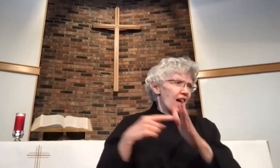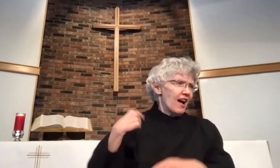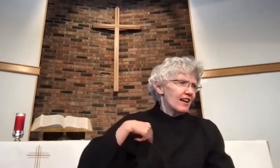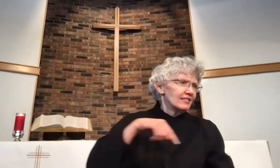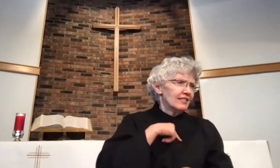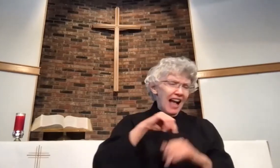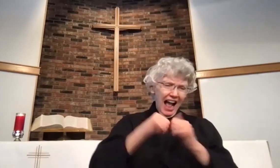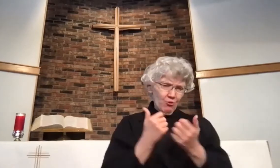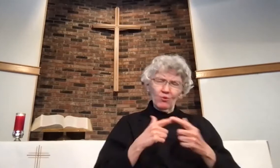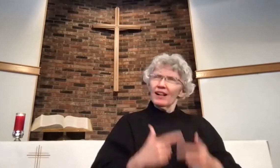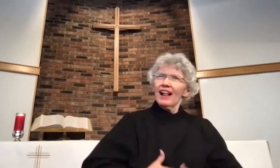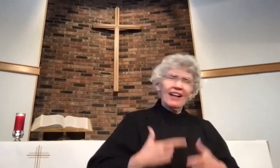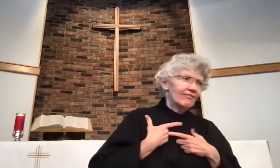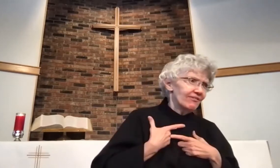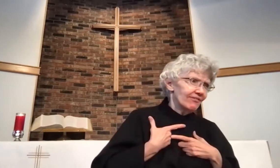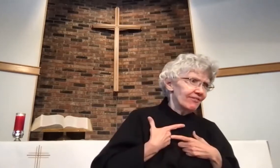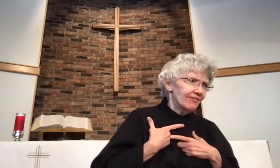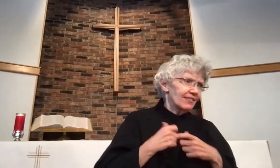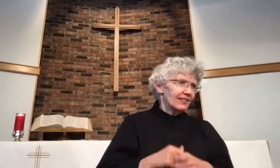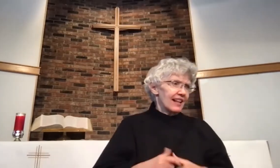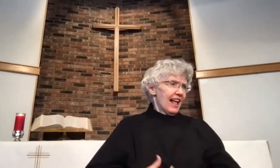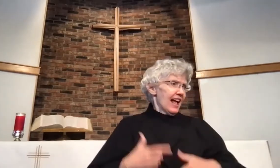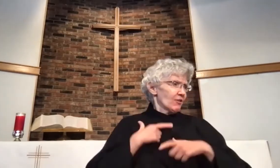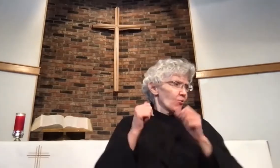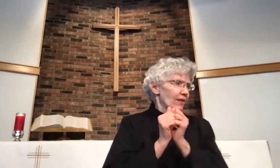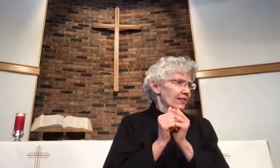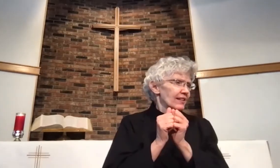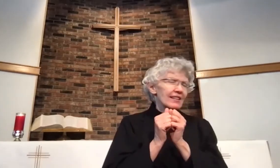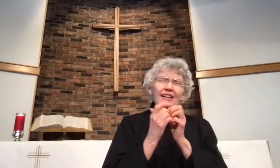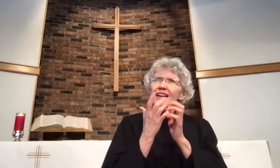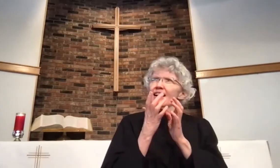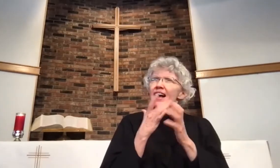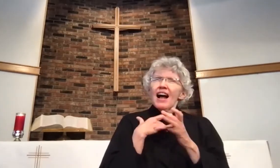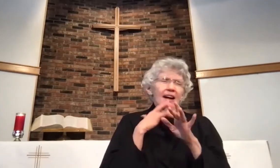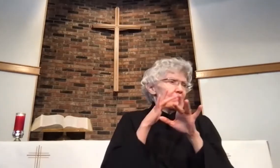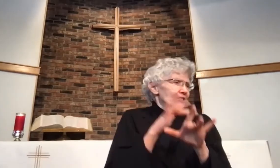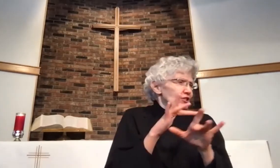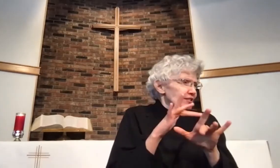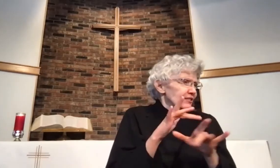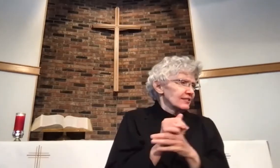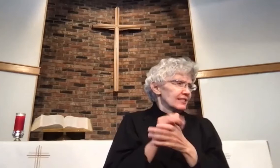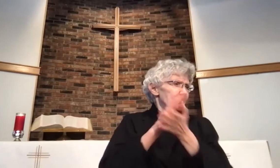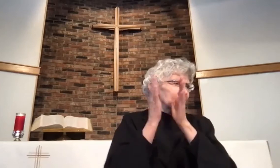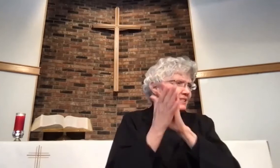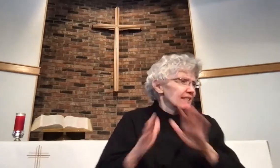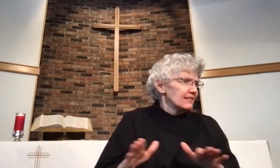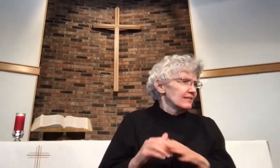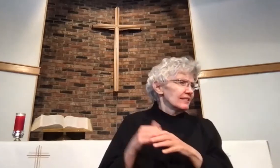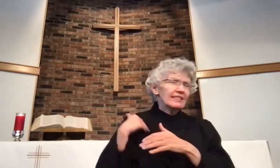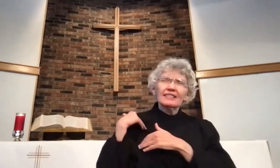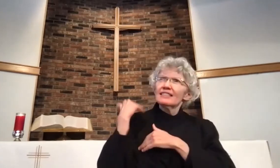Good teacher, in your life, you show us how to live. How to live with